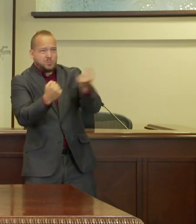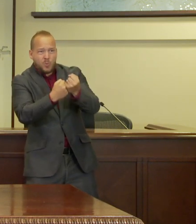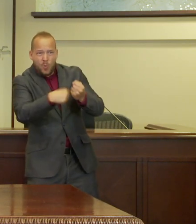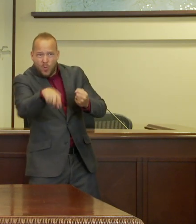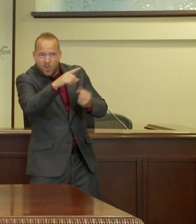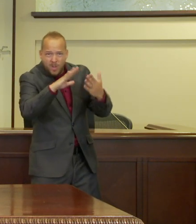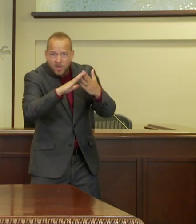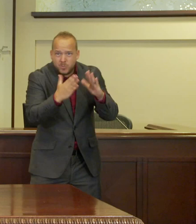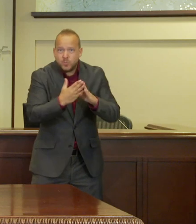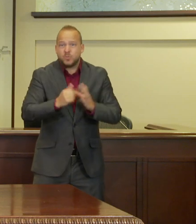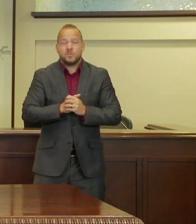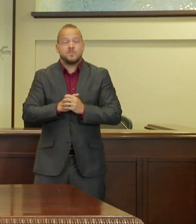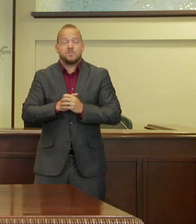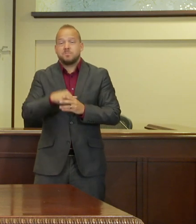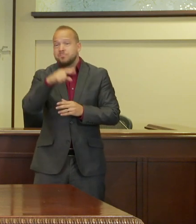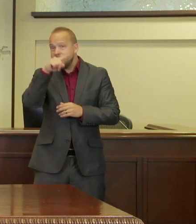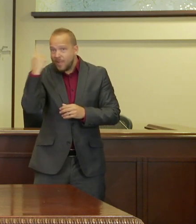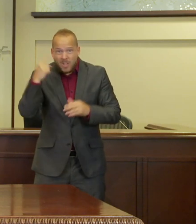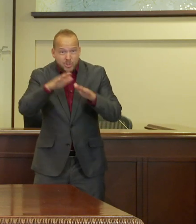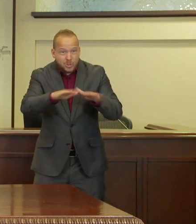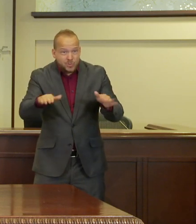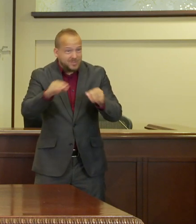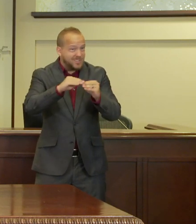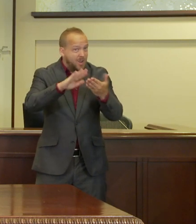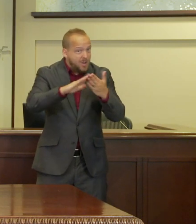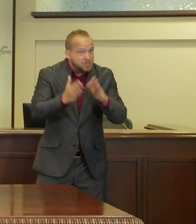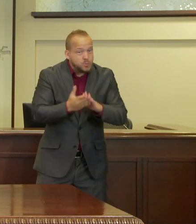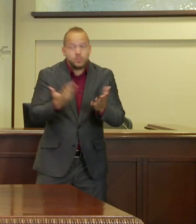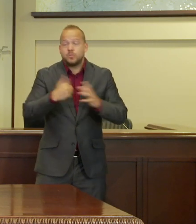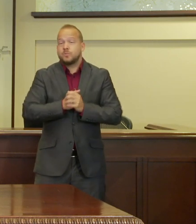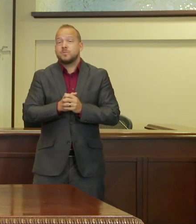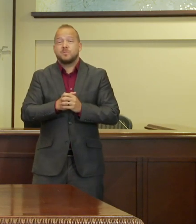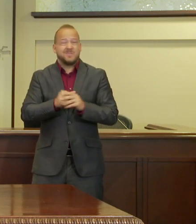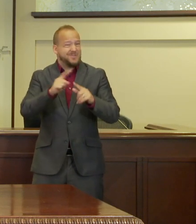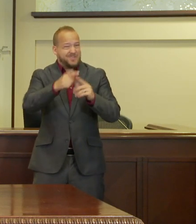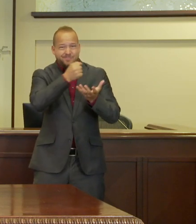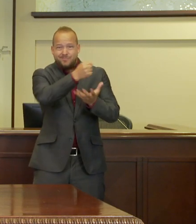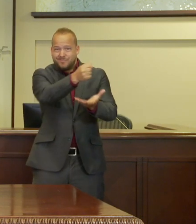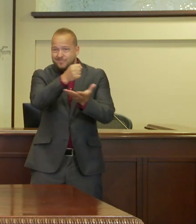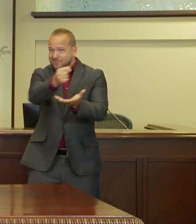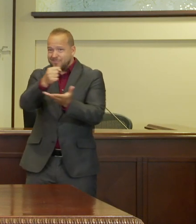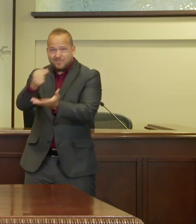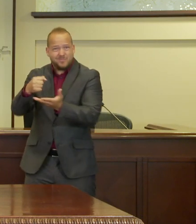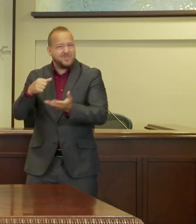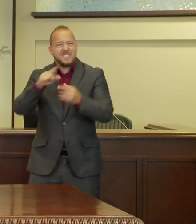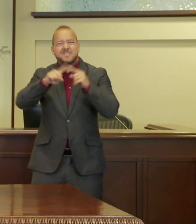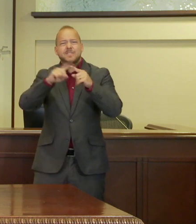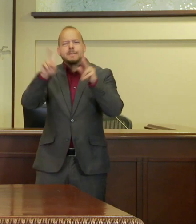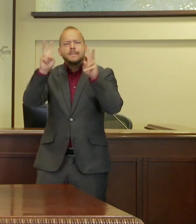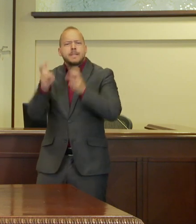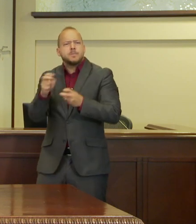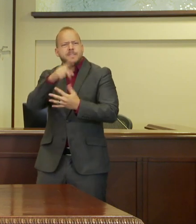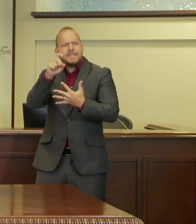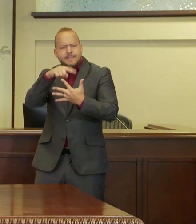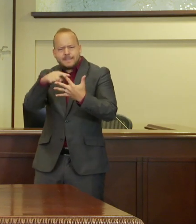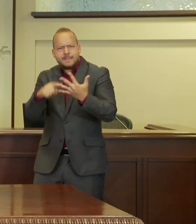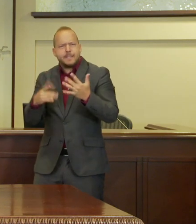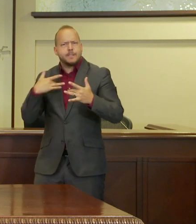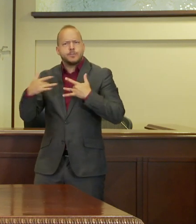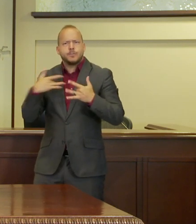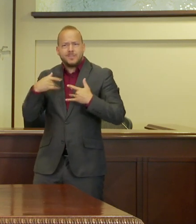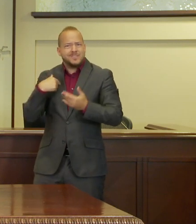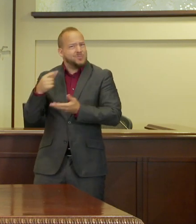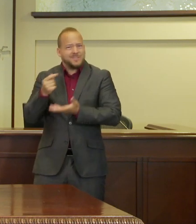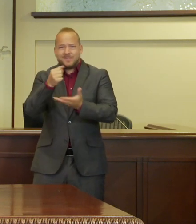children in this community. And I also put some other issues on the table that I think are important as well, including substance abuse treatment,